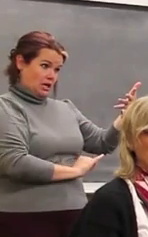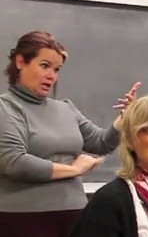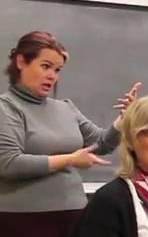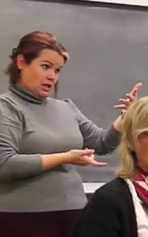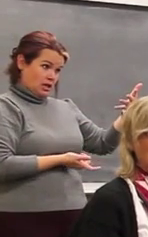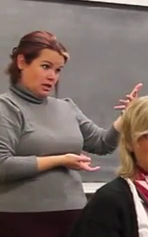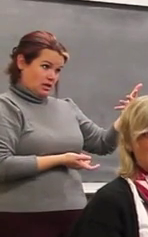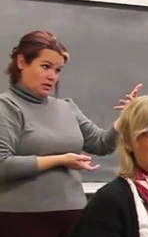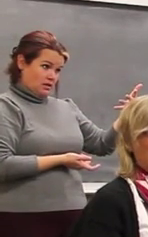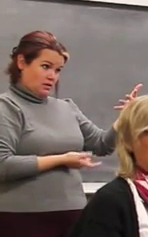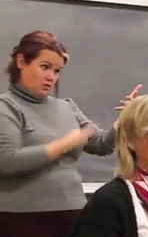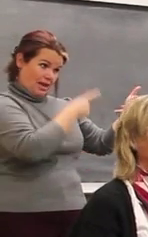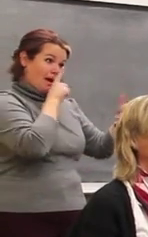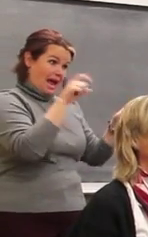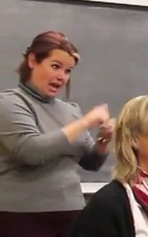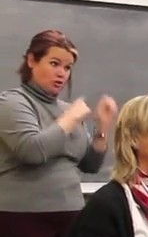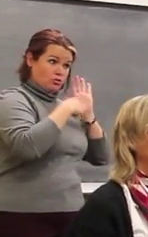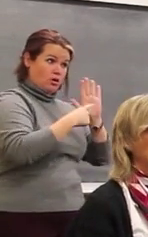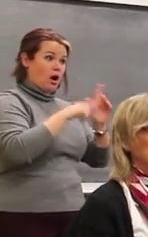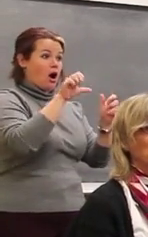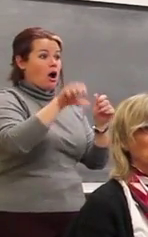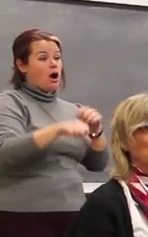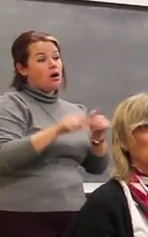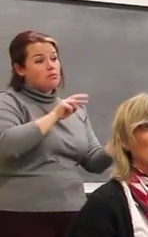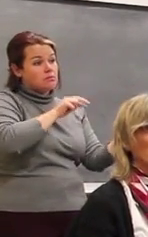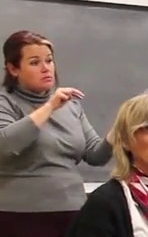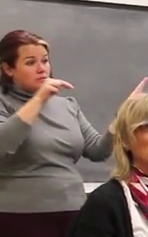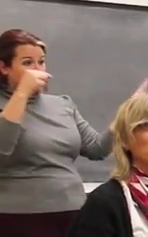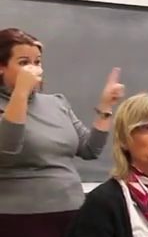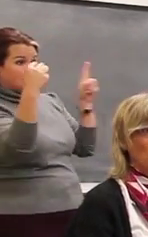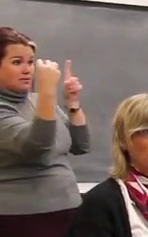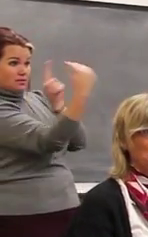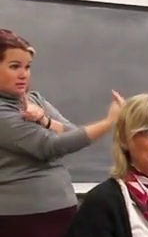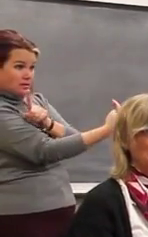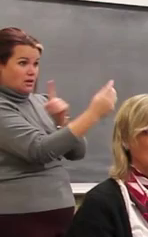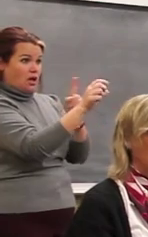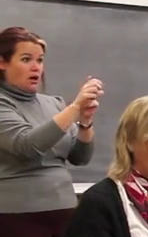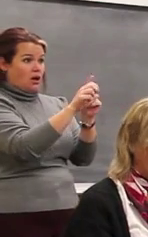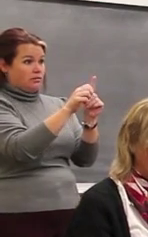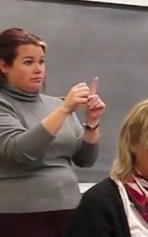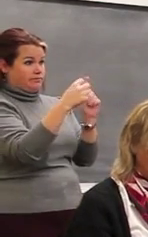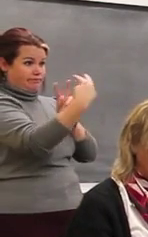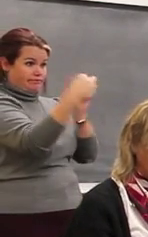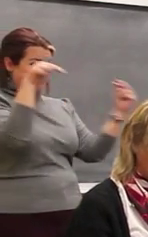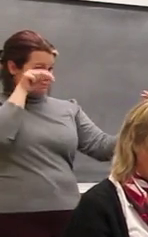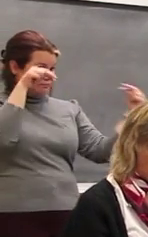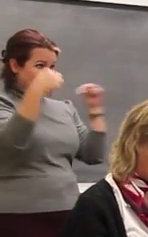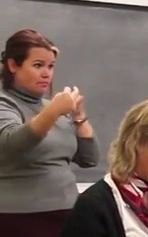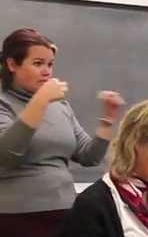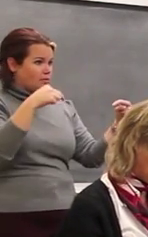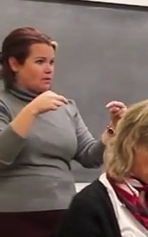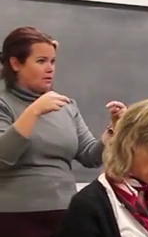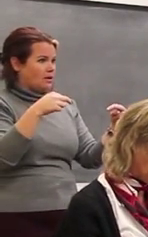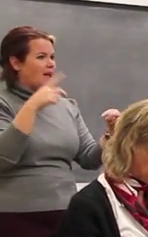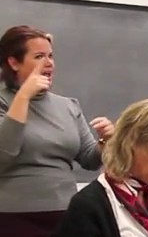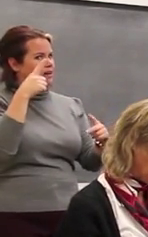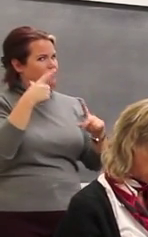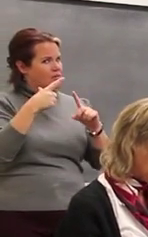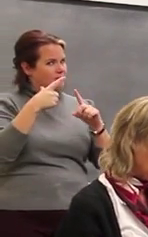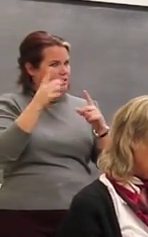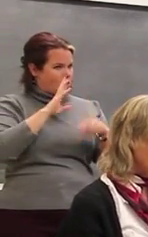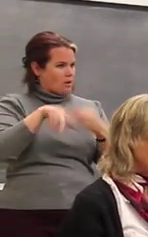actually represent alternative points of view, alternative embodiments that are the result of power and